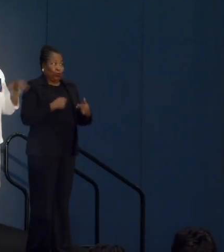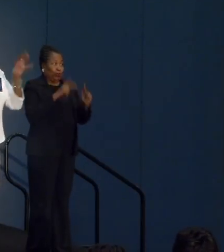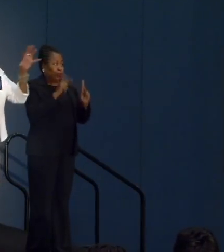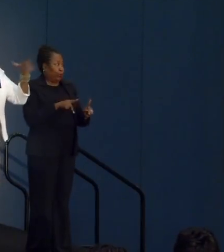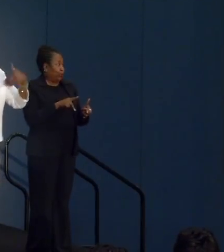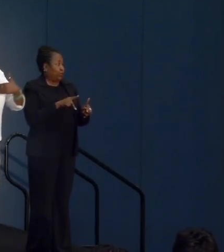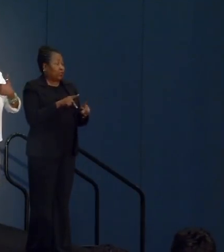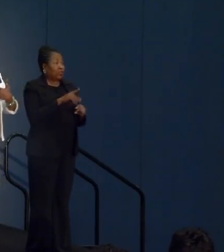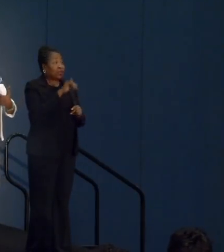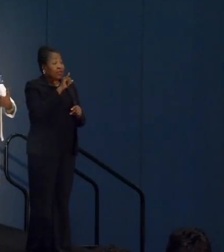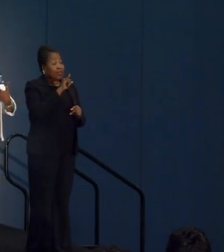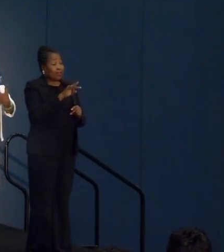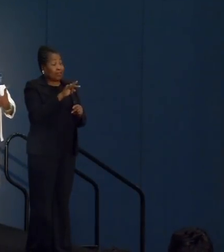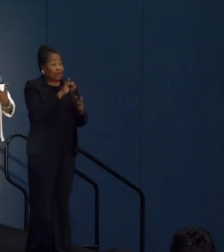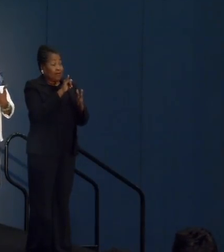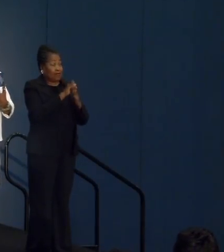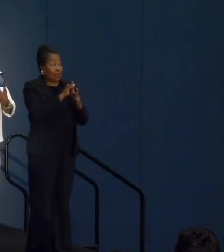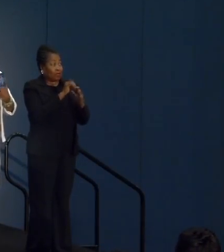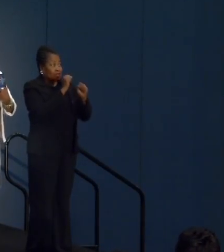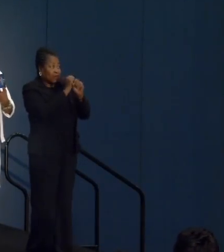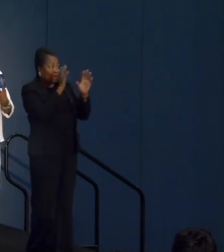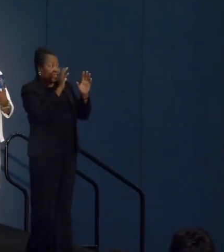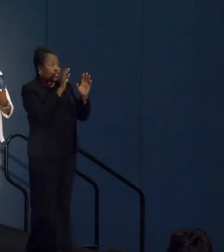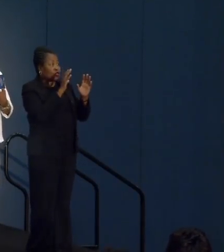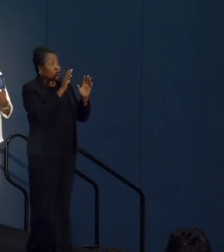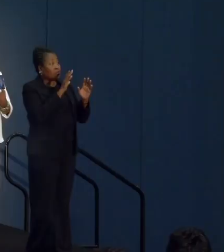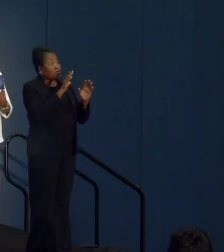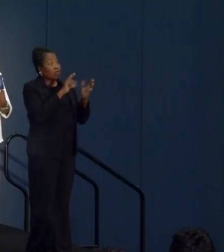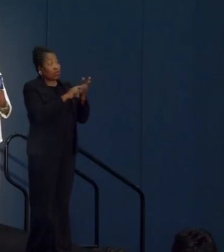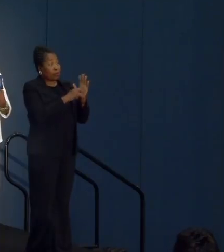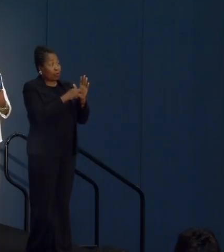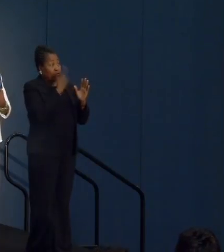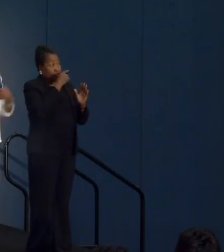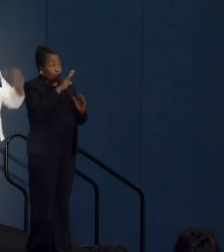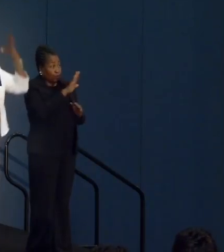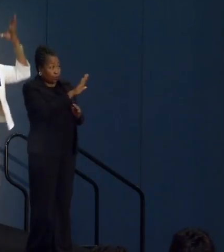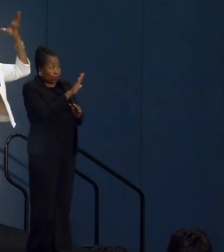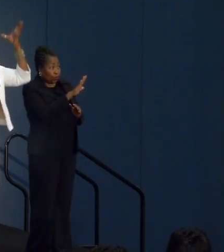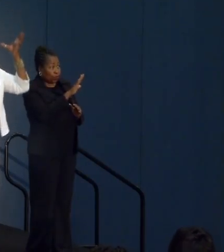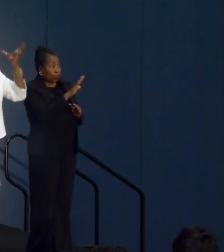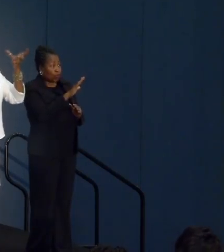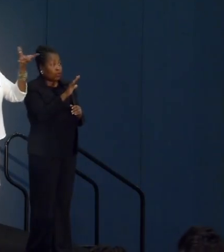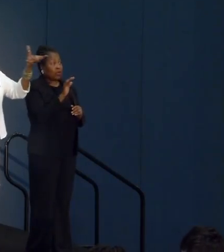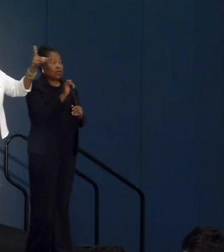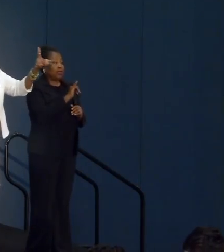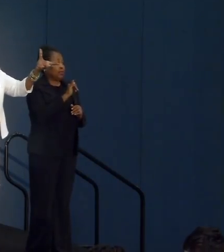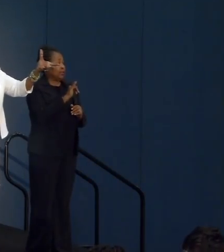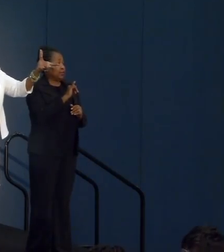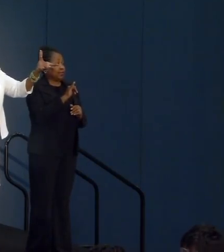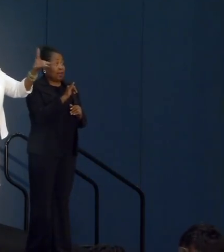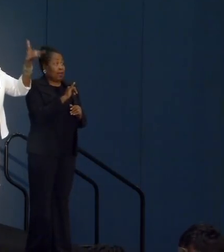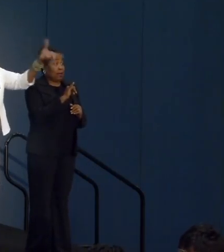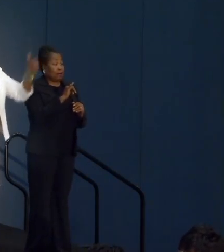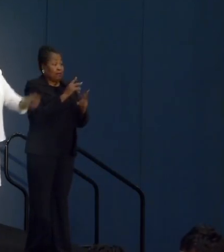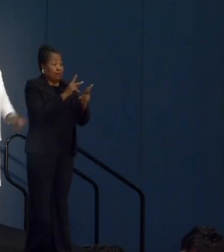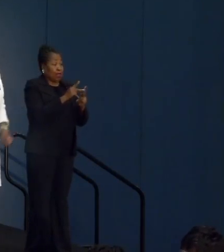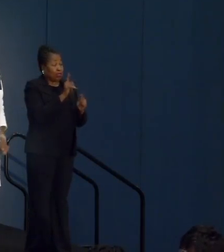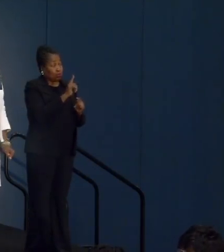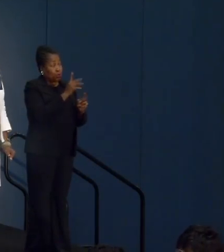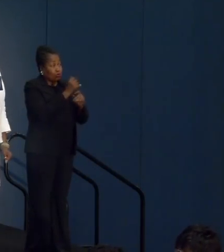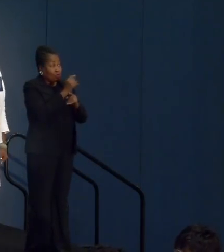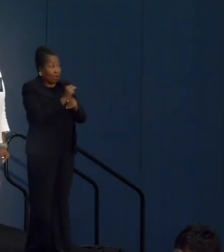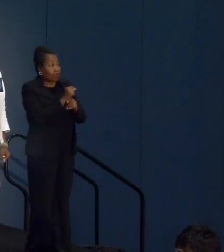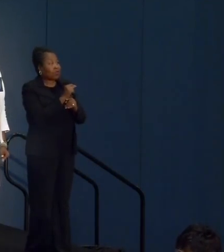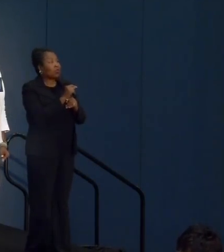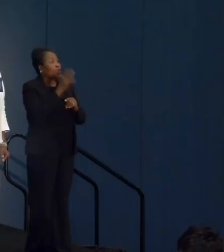So if that's the vision and the purpose that's been placed on your heart, the same essence that placed it on your heart will tell you